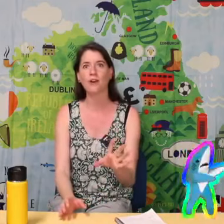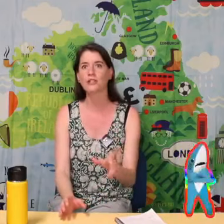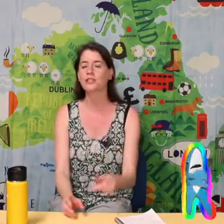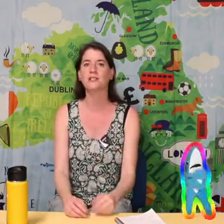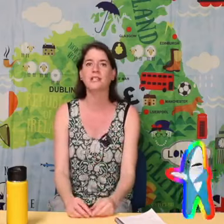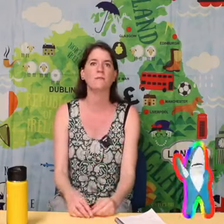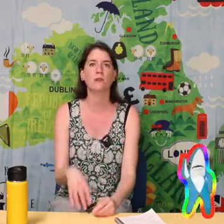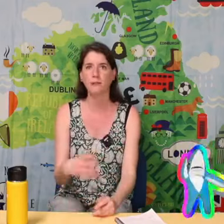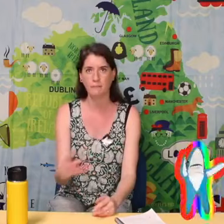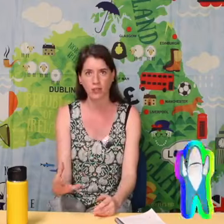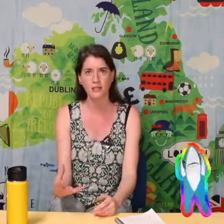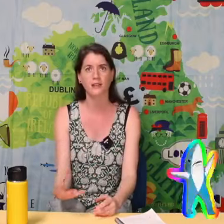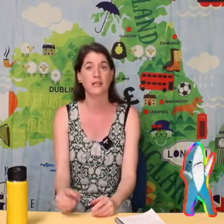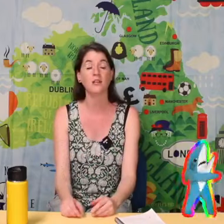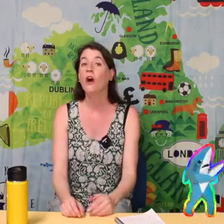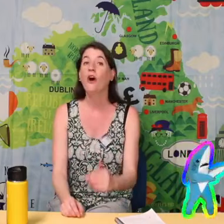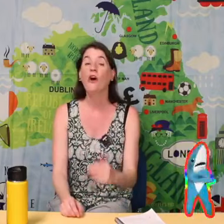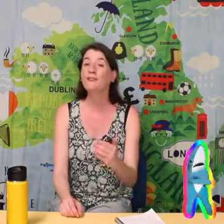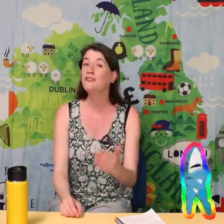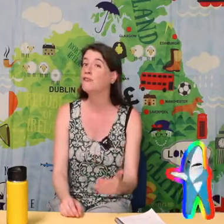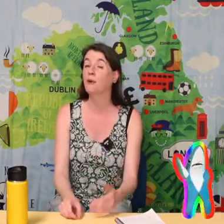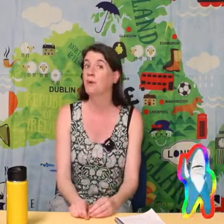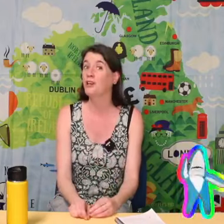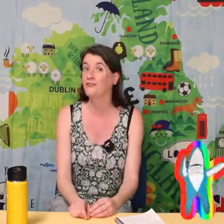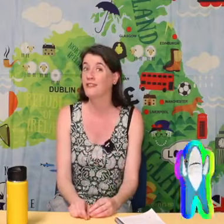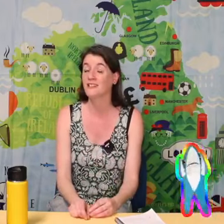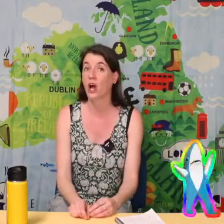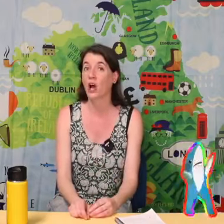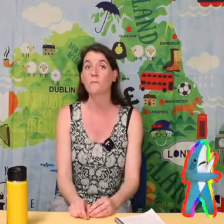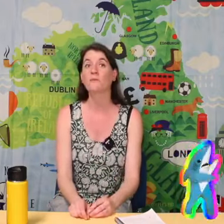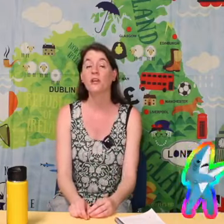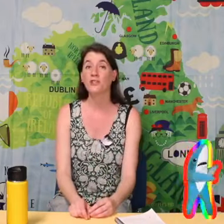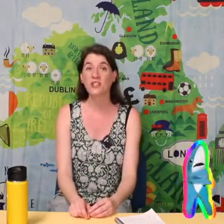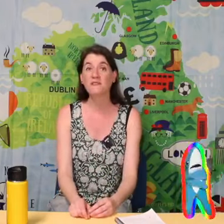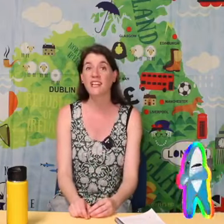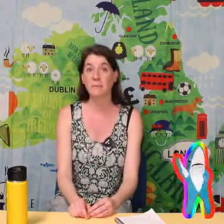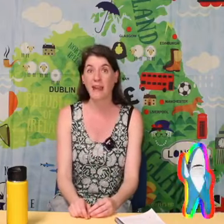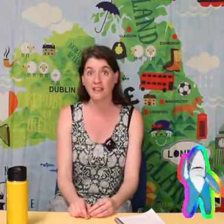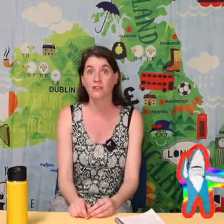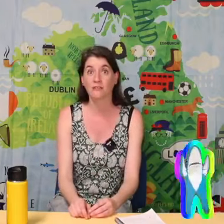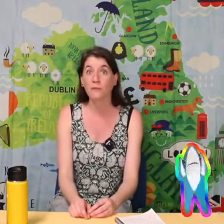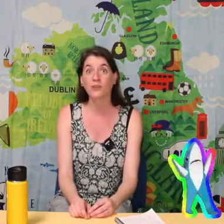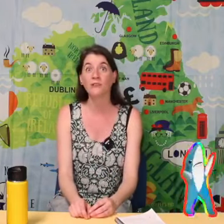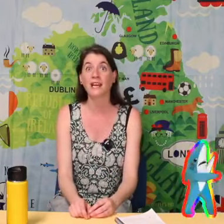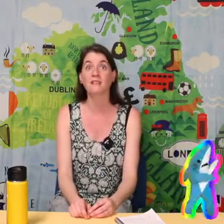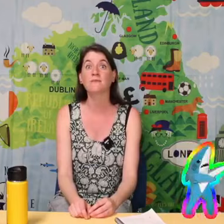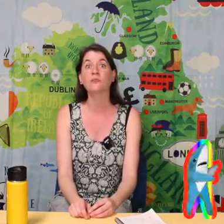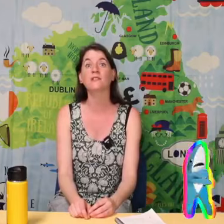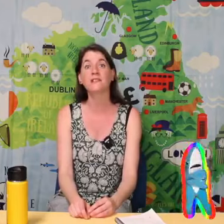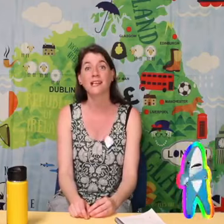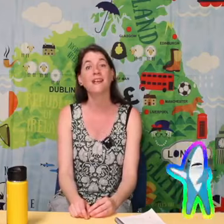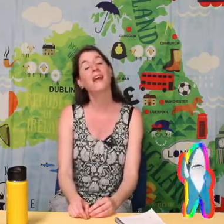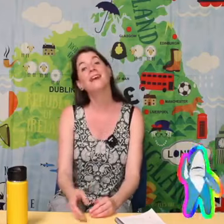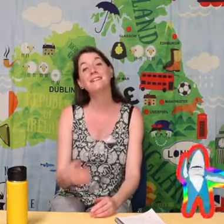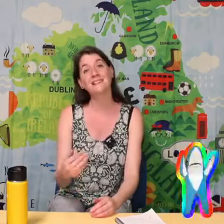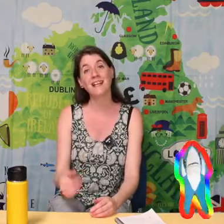and you see some lovely birds and things, or even if you've got bird feeders at home, do take a picture of what you get and what you see and send it